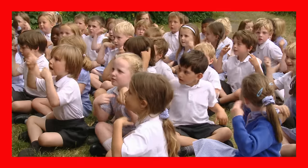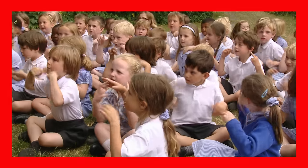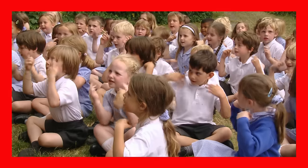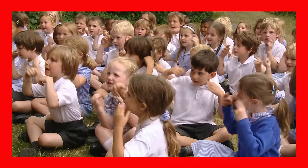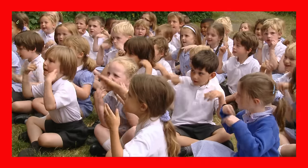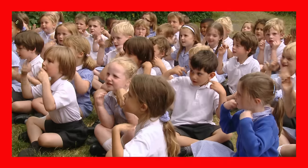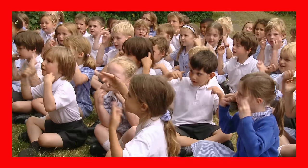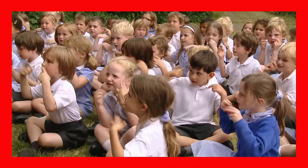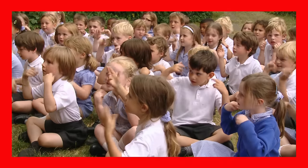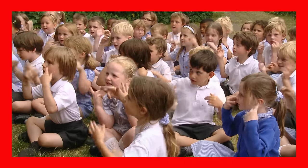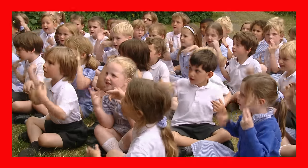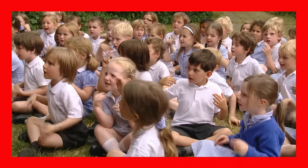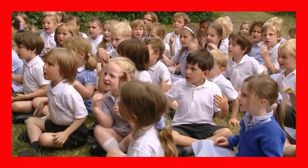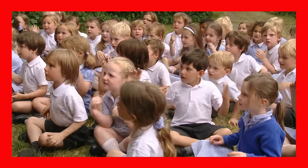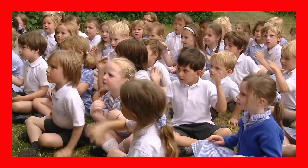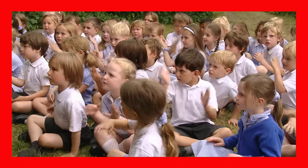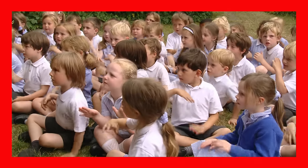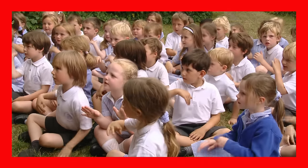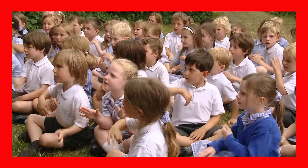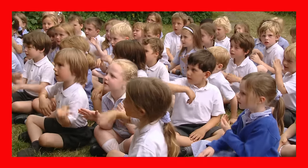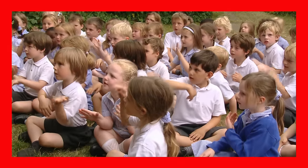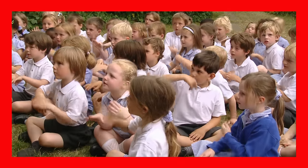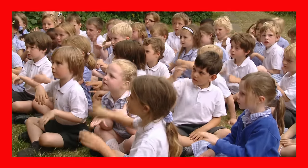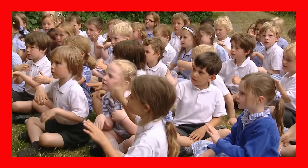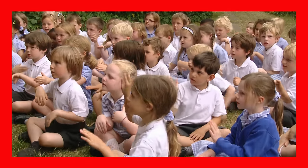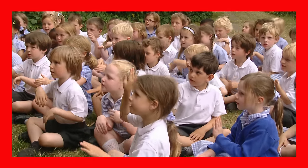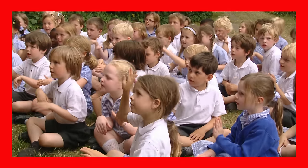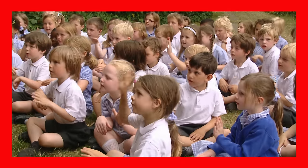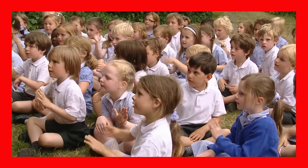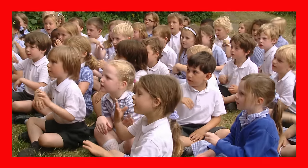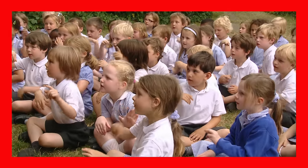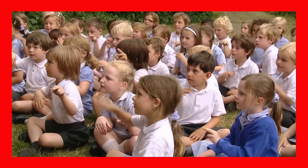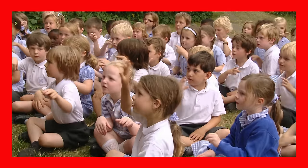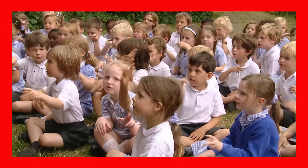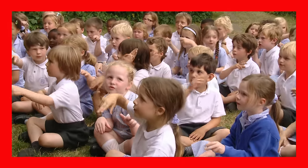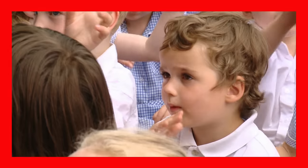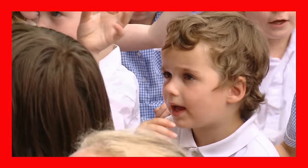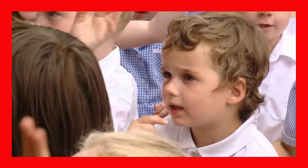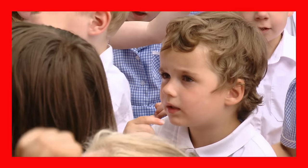whiskers And he swished it and he swashed it And the fly flew away